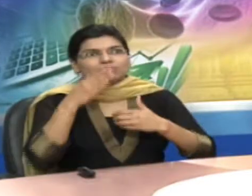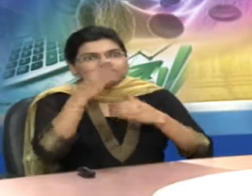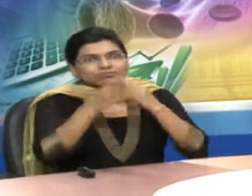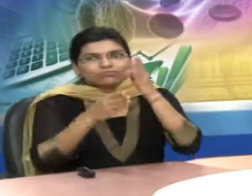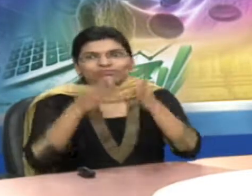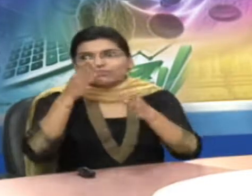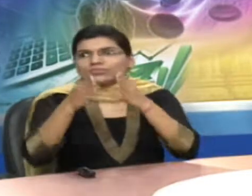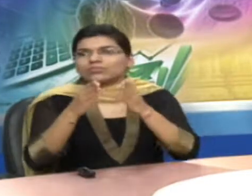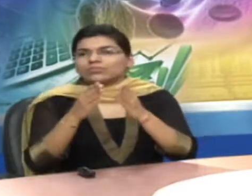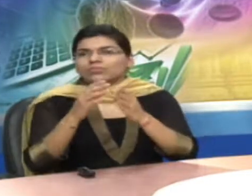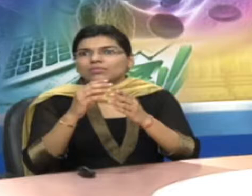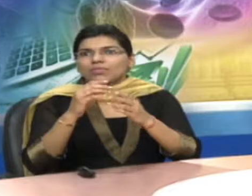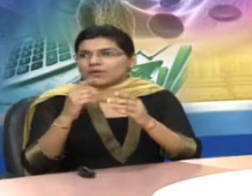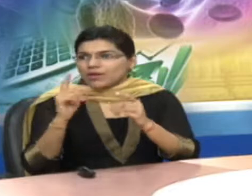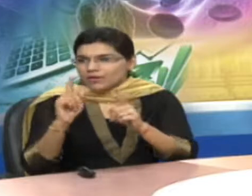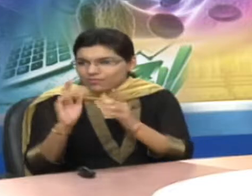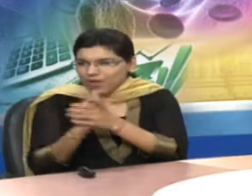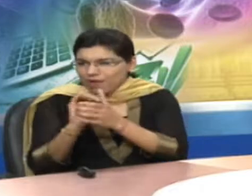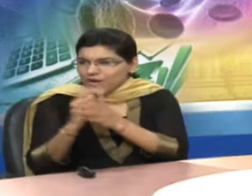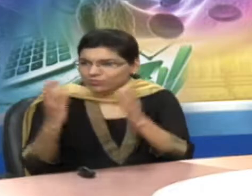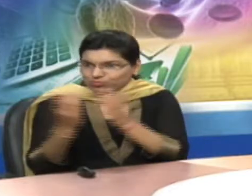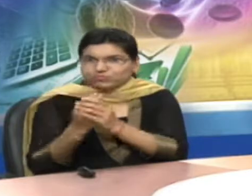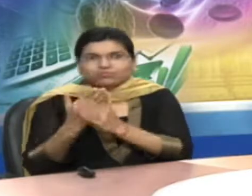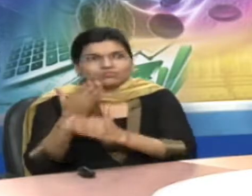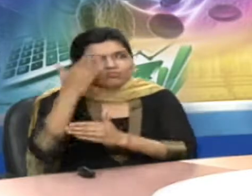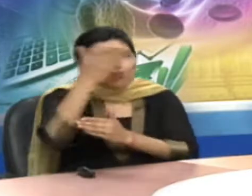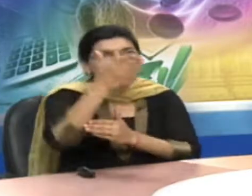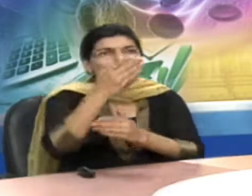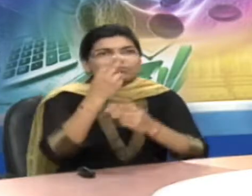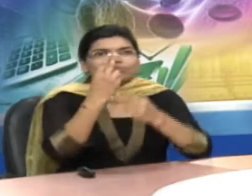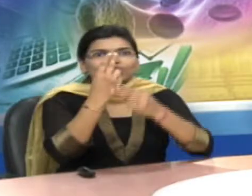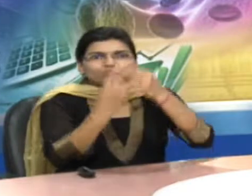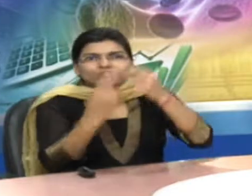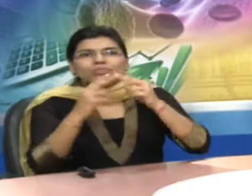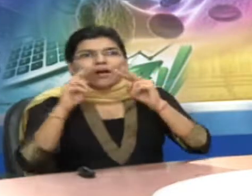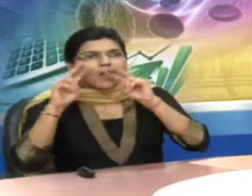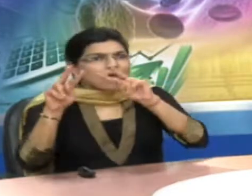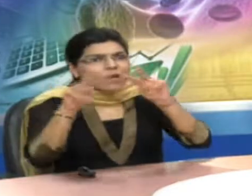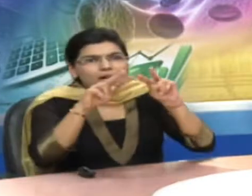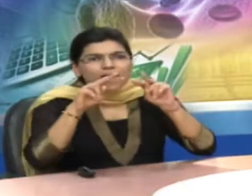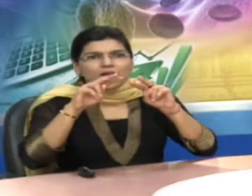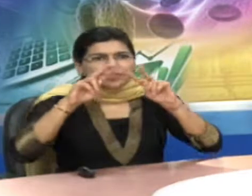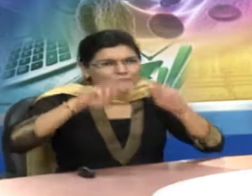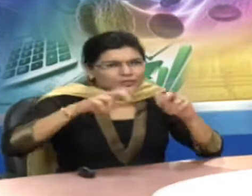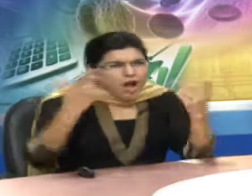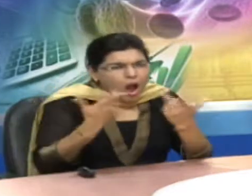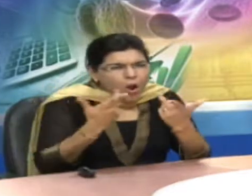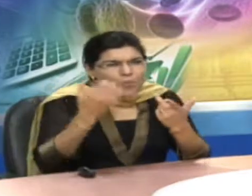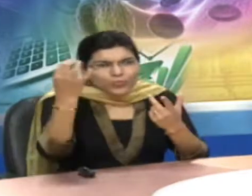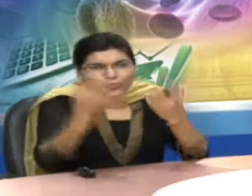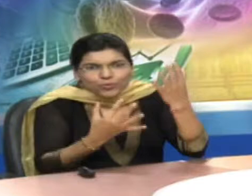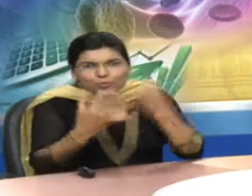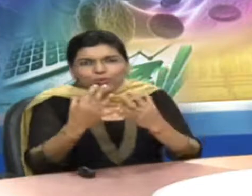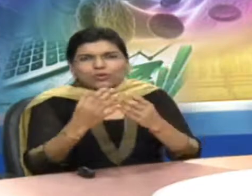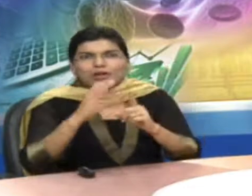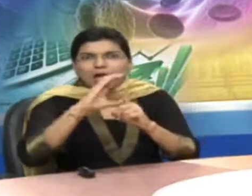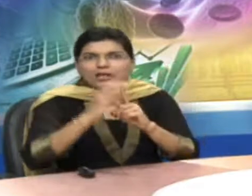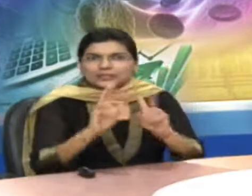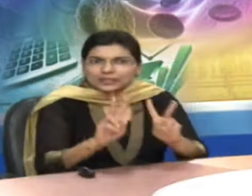is same for everyone. We go to any place with our friends and